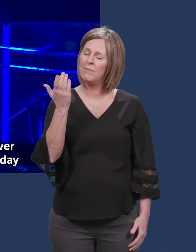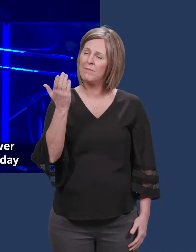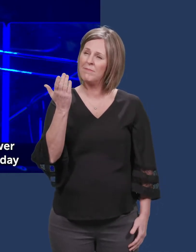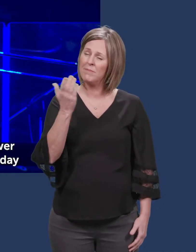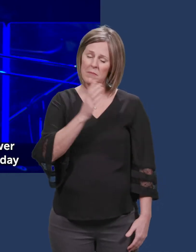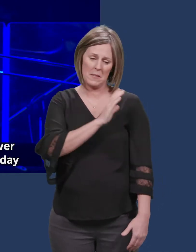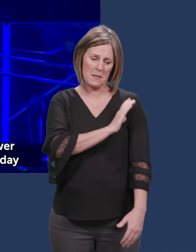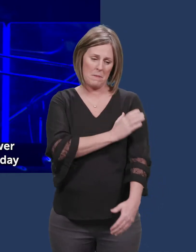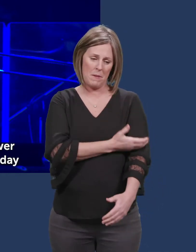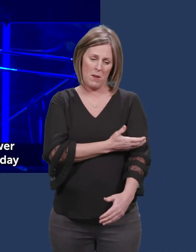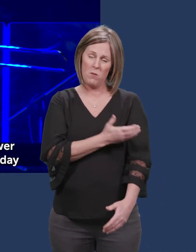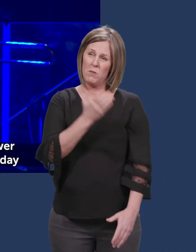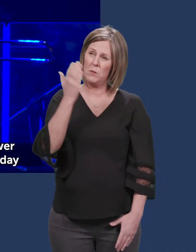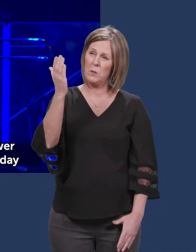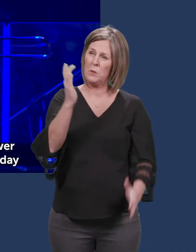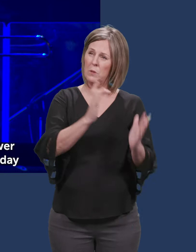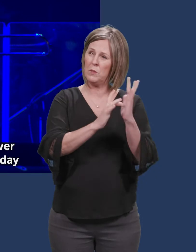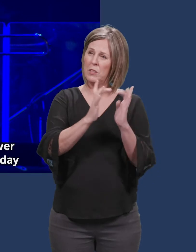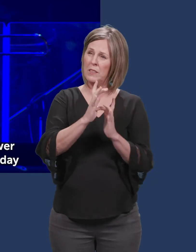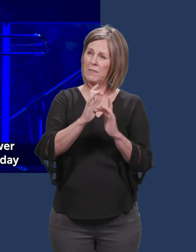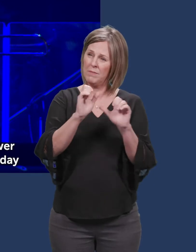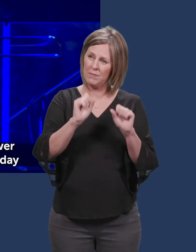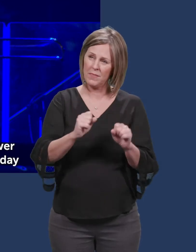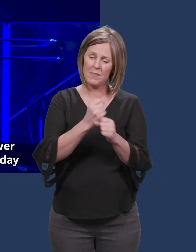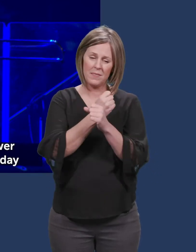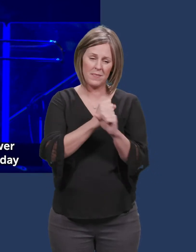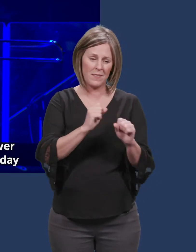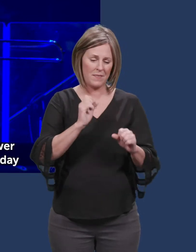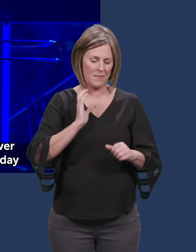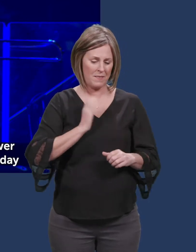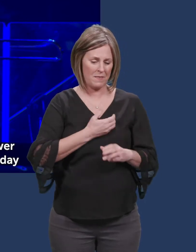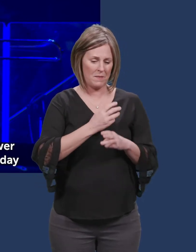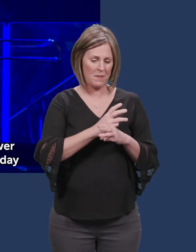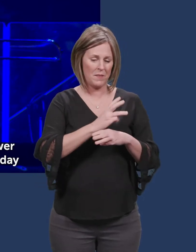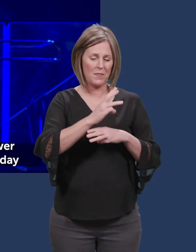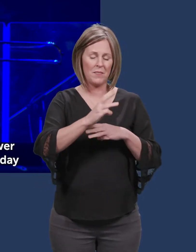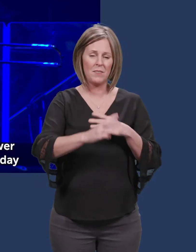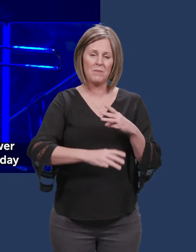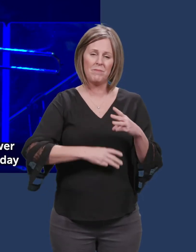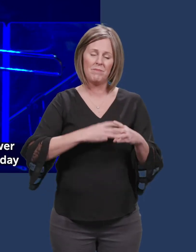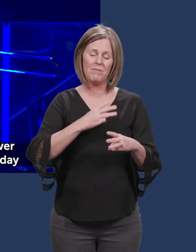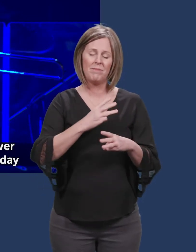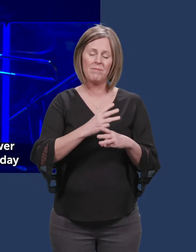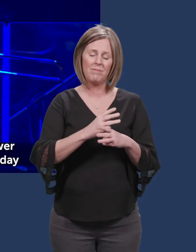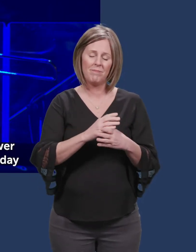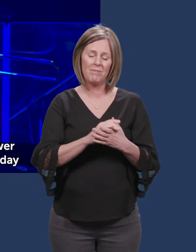that can save this world today.